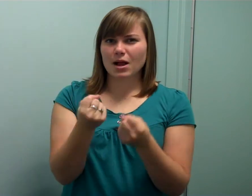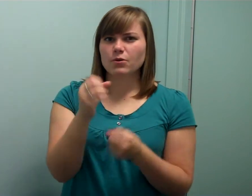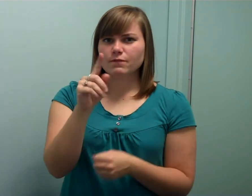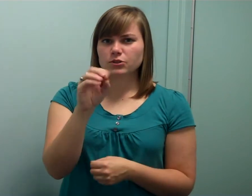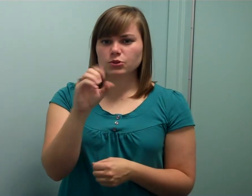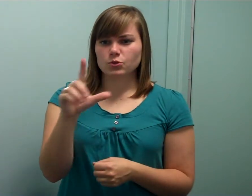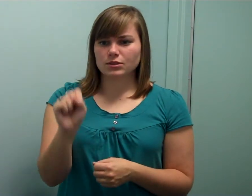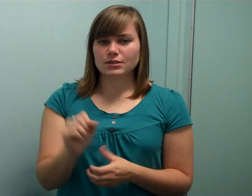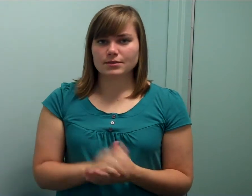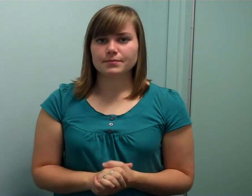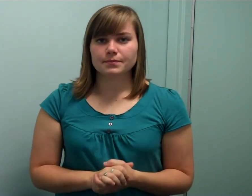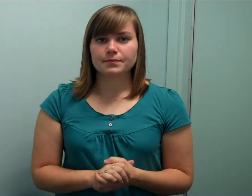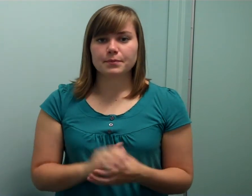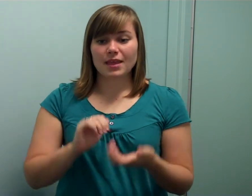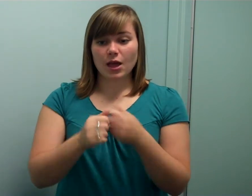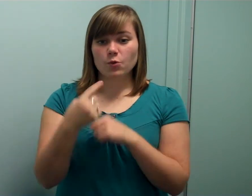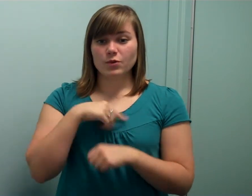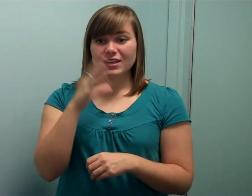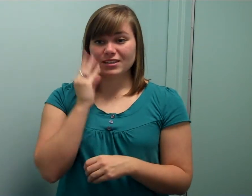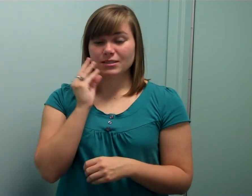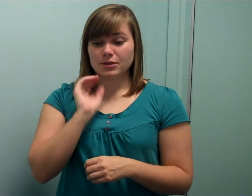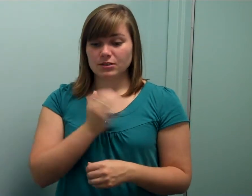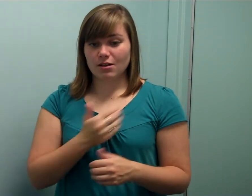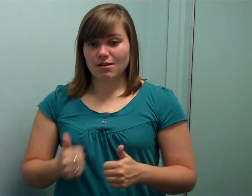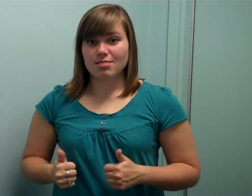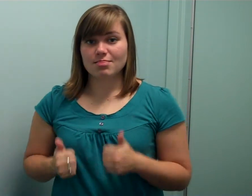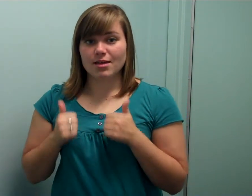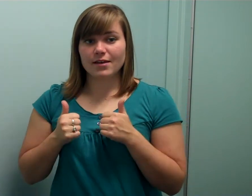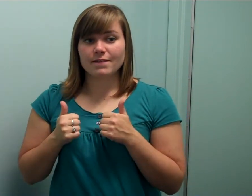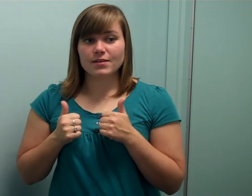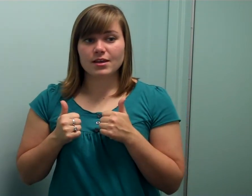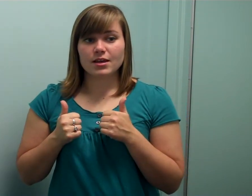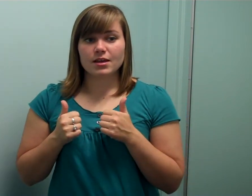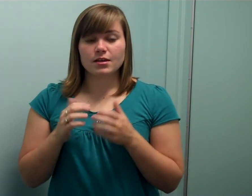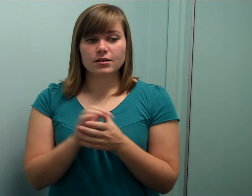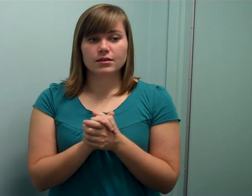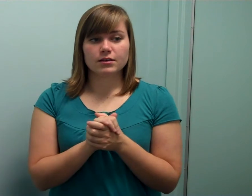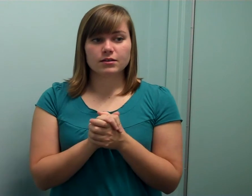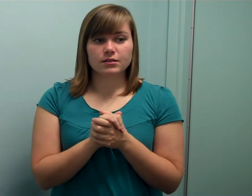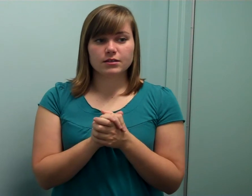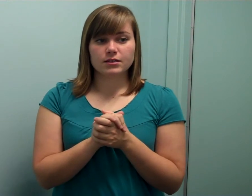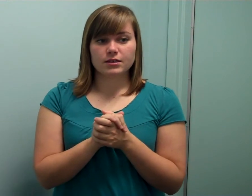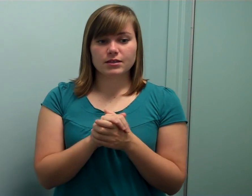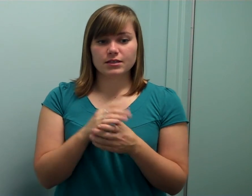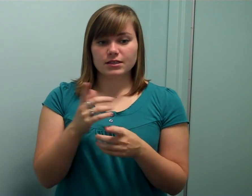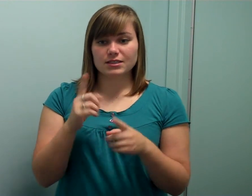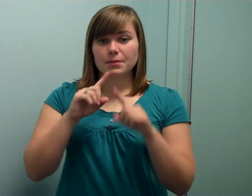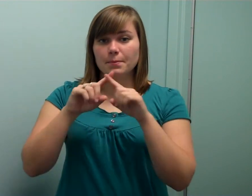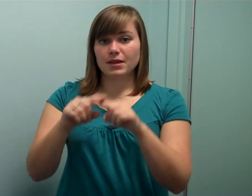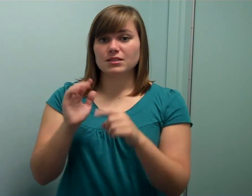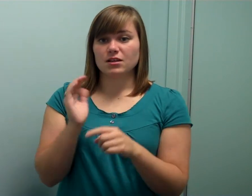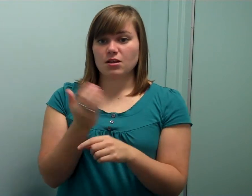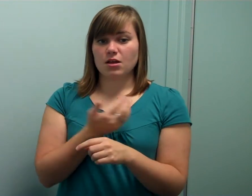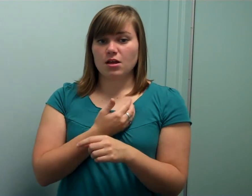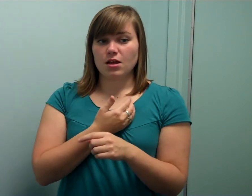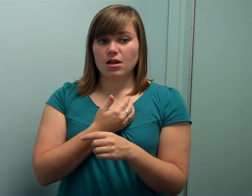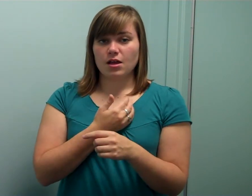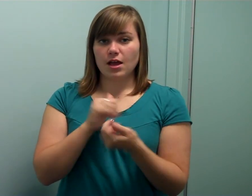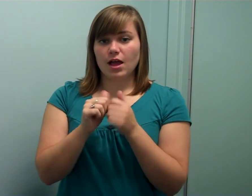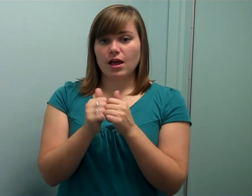tools. How we experience our life's work, and indeed our lives, is to a great degree a function of what we tell